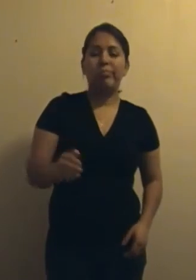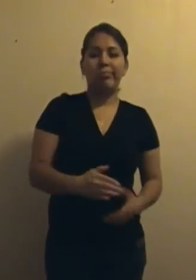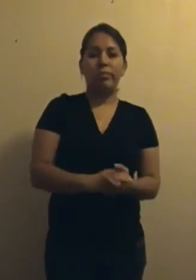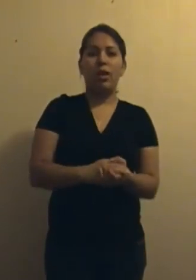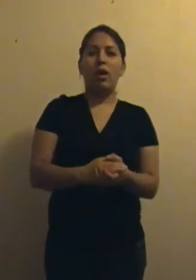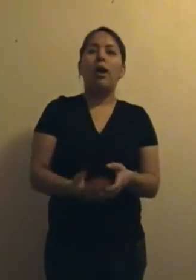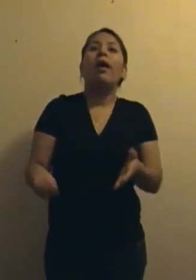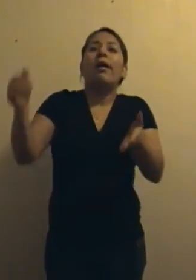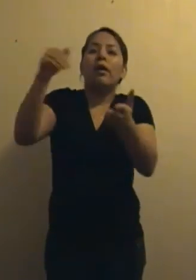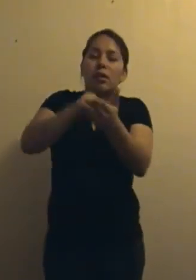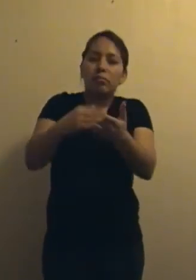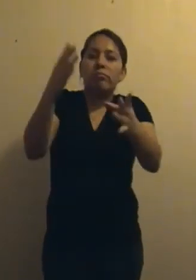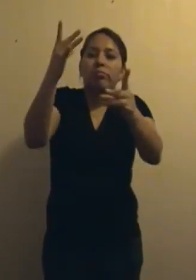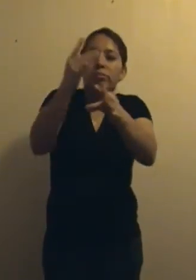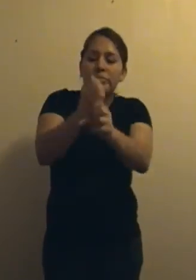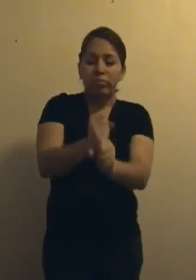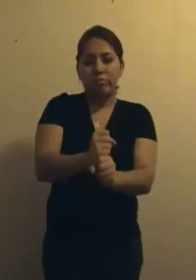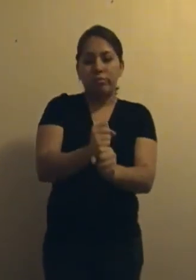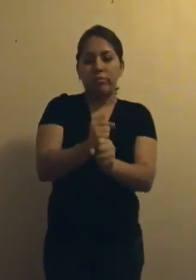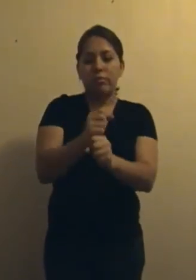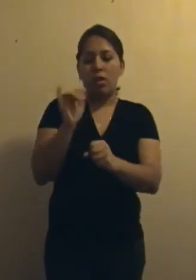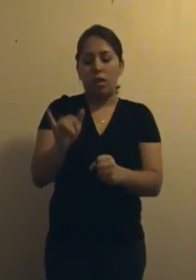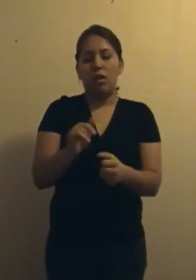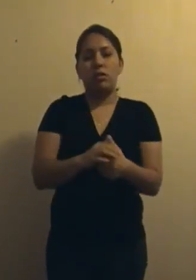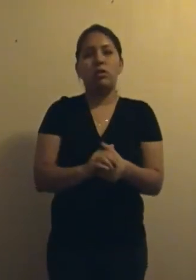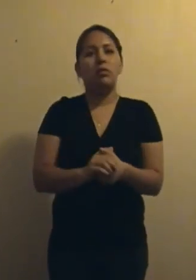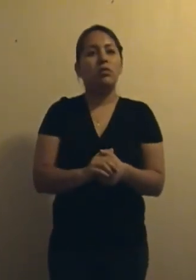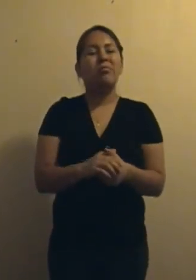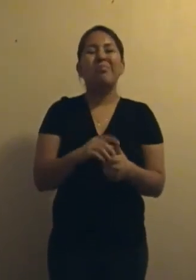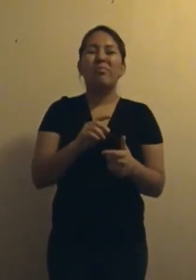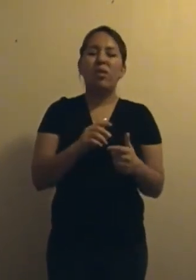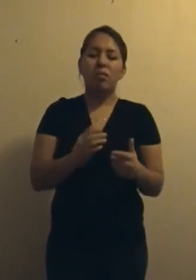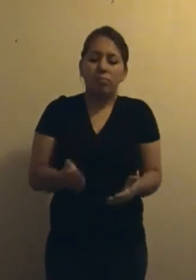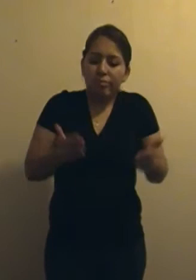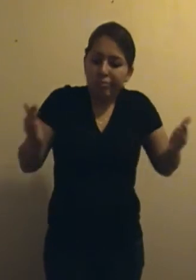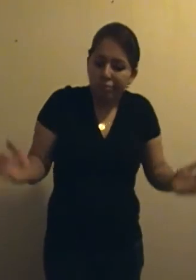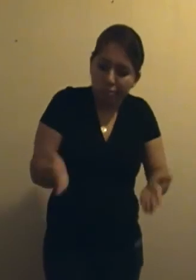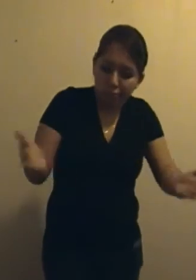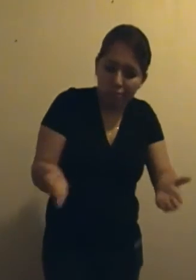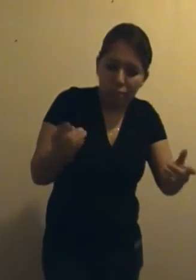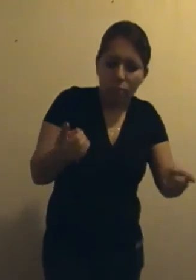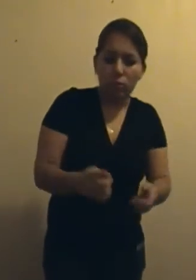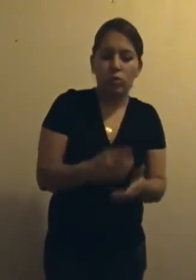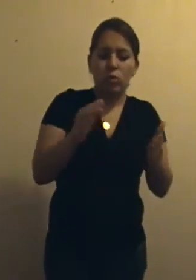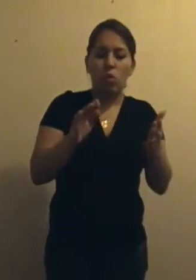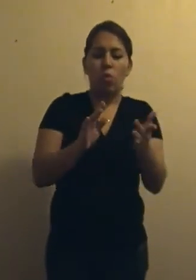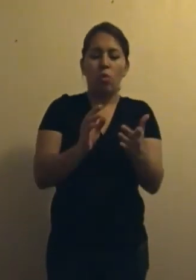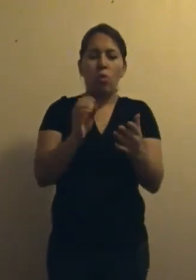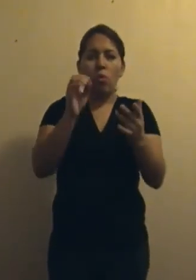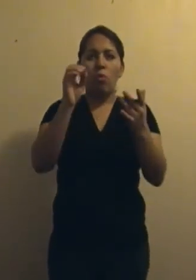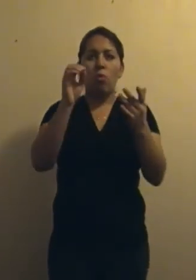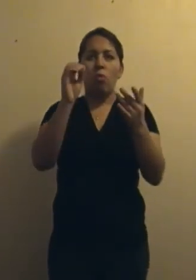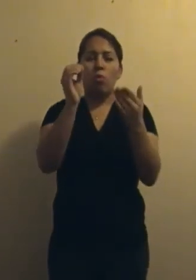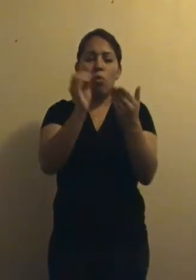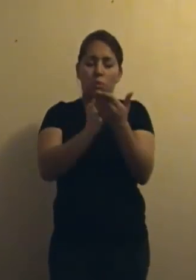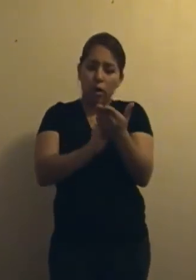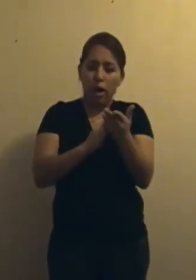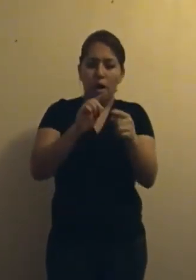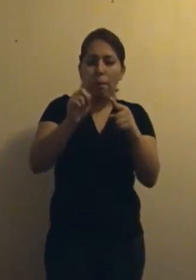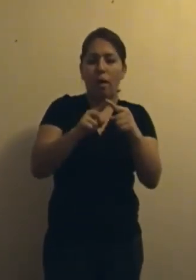articles. But what I encourage them to do is look for the issues in the article. So, for example, if you have 2 articles on